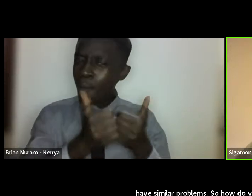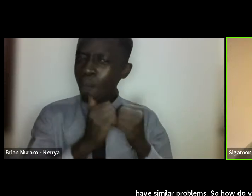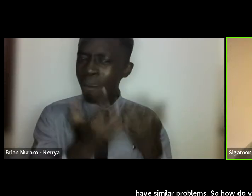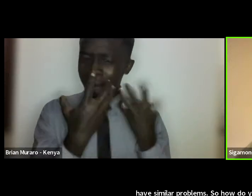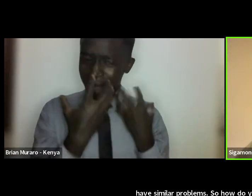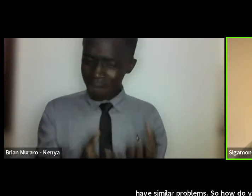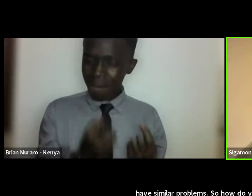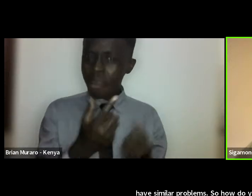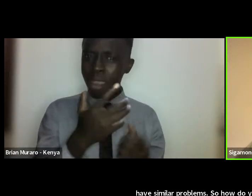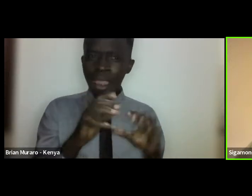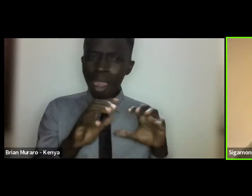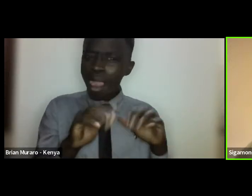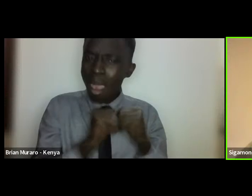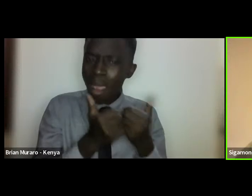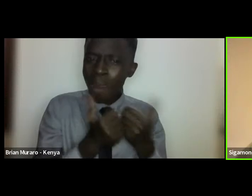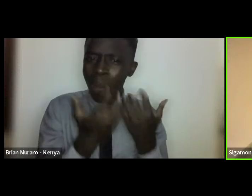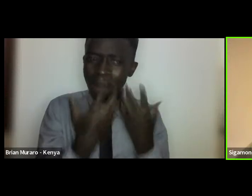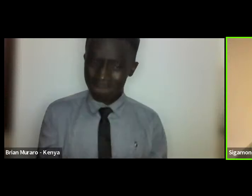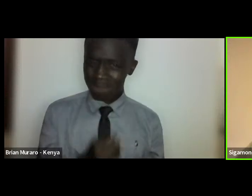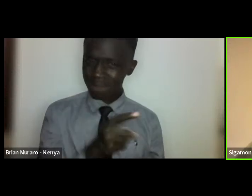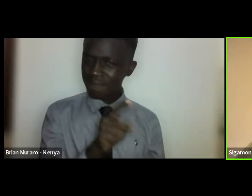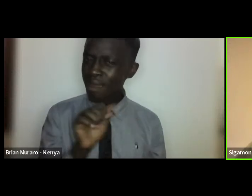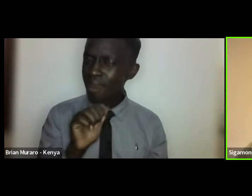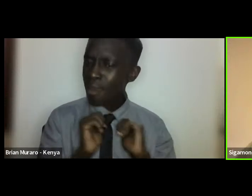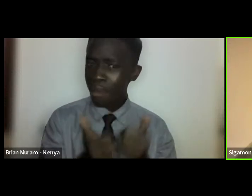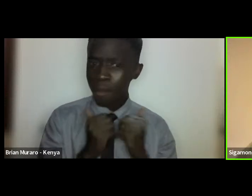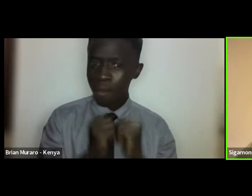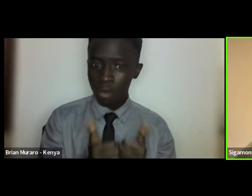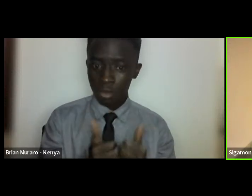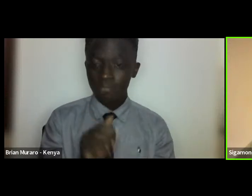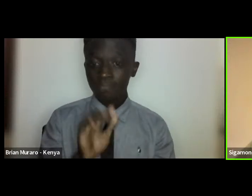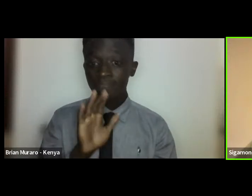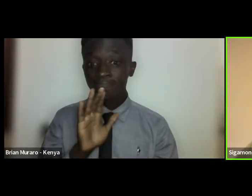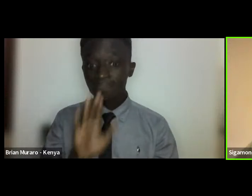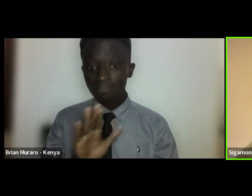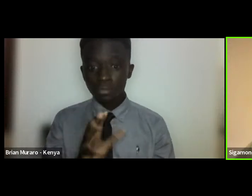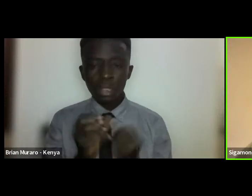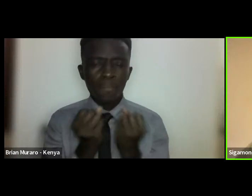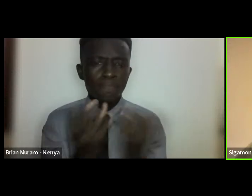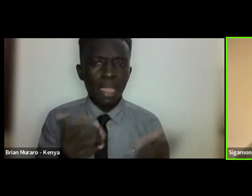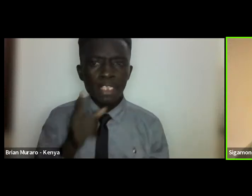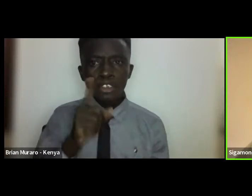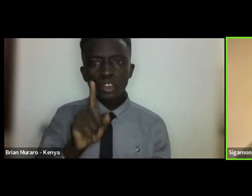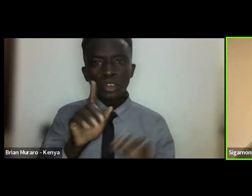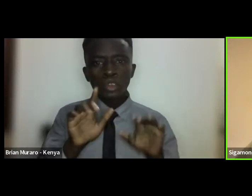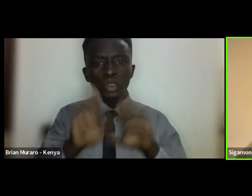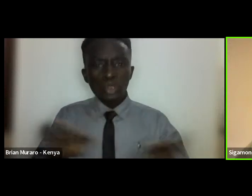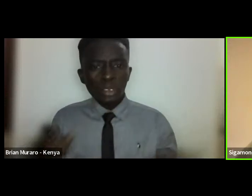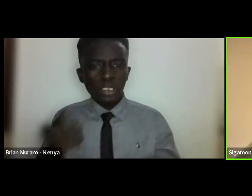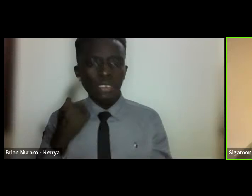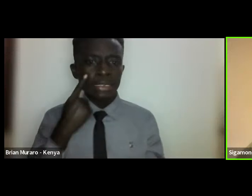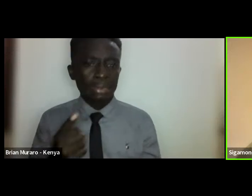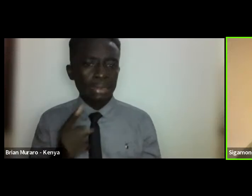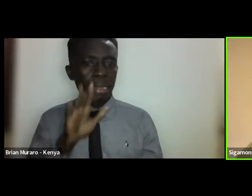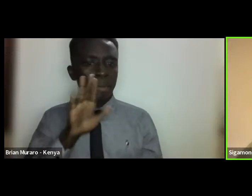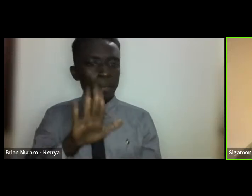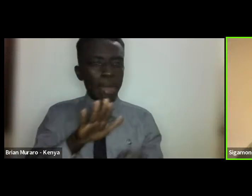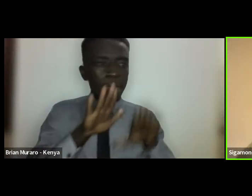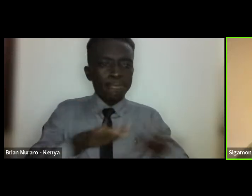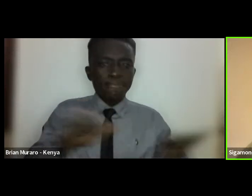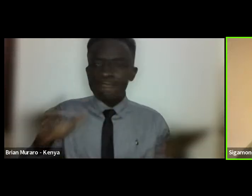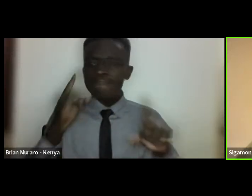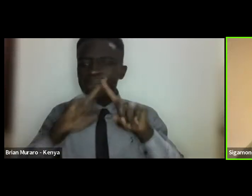and where many of your children drop out of school, and when many of where your literacy and numeracy levels are so